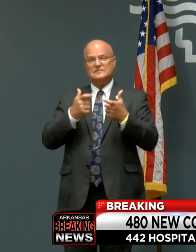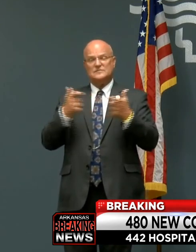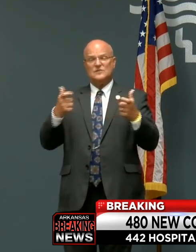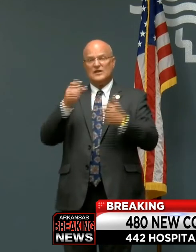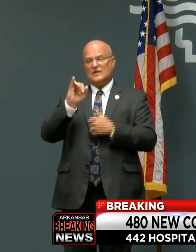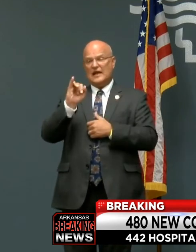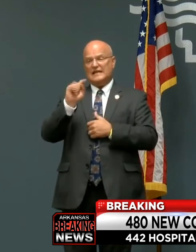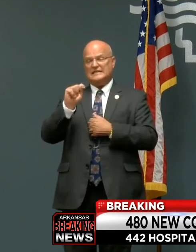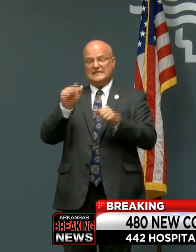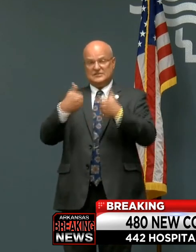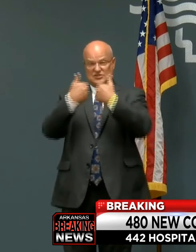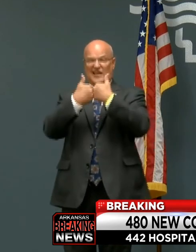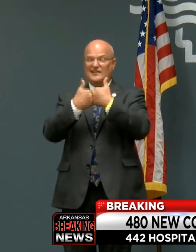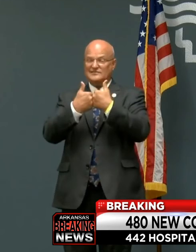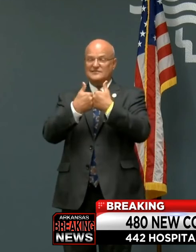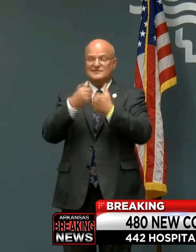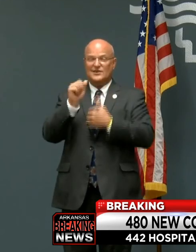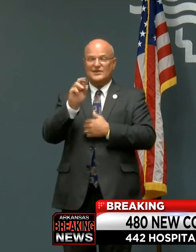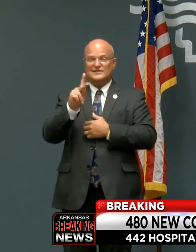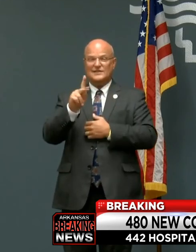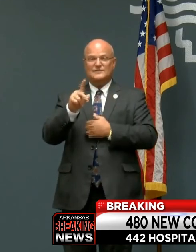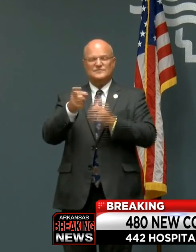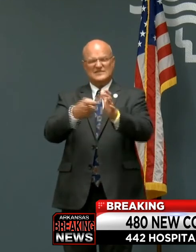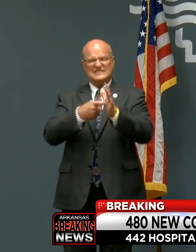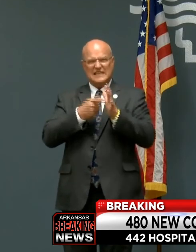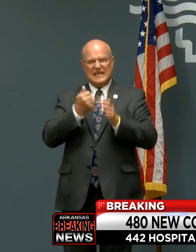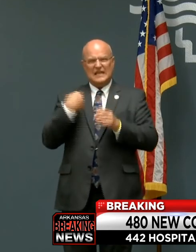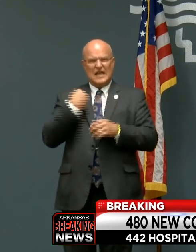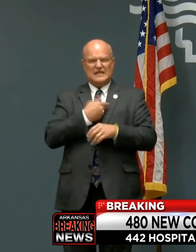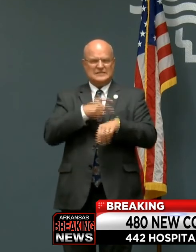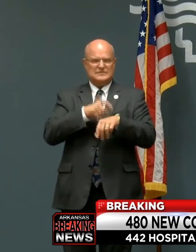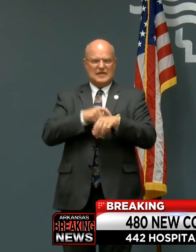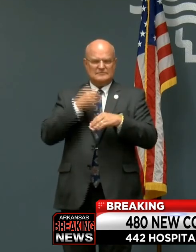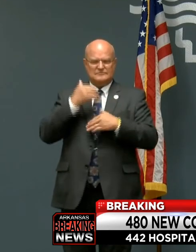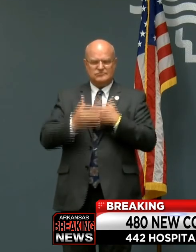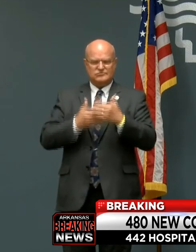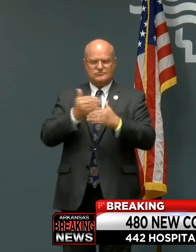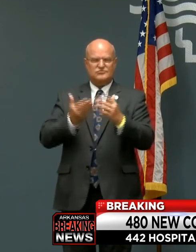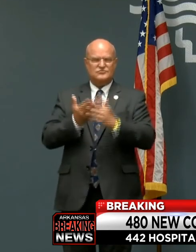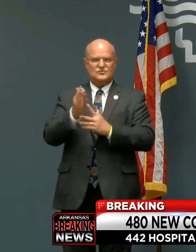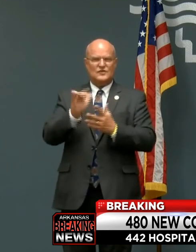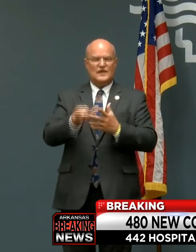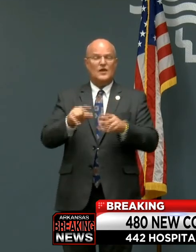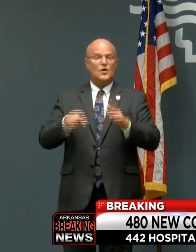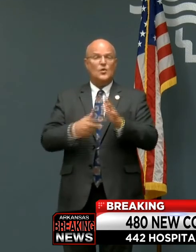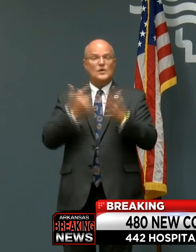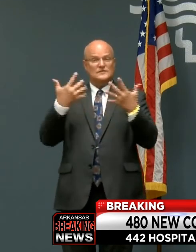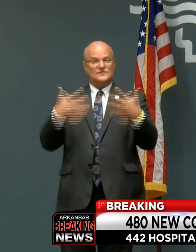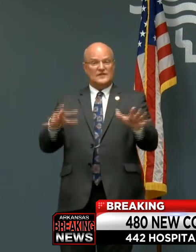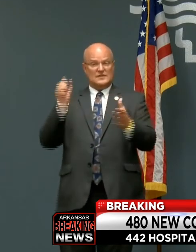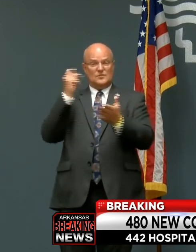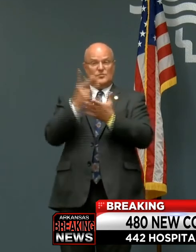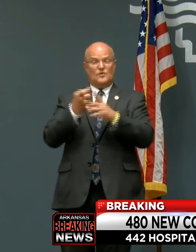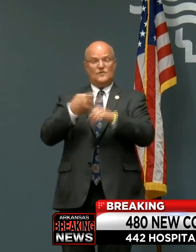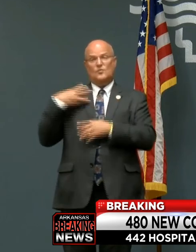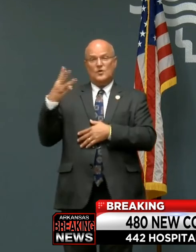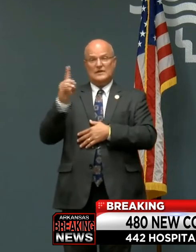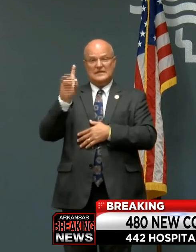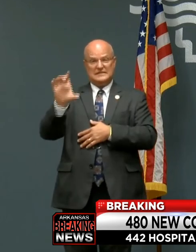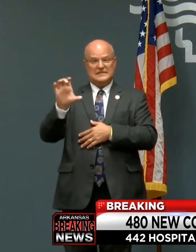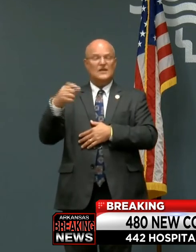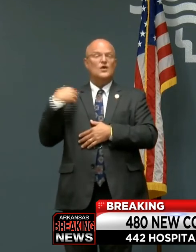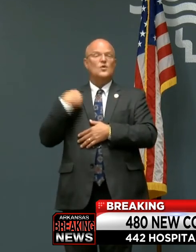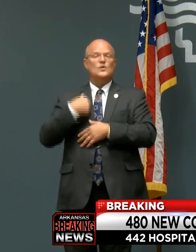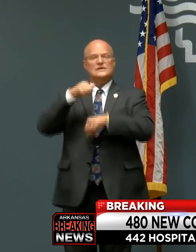IT challenges, and so it's going to take us some time to get that done. Once we get the approval from Washington, we'll probably be